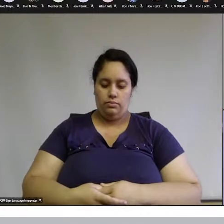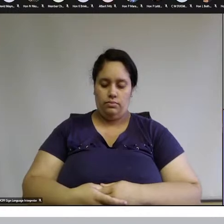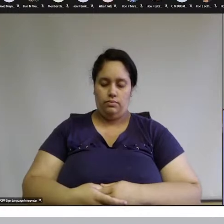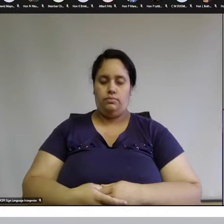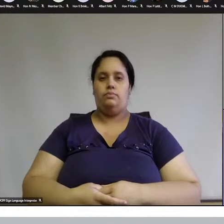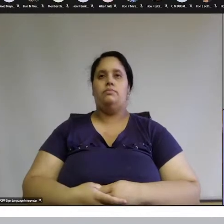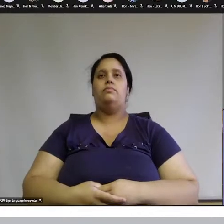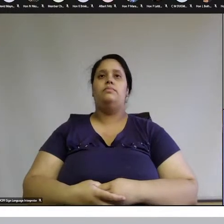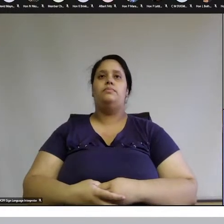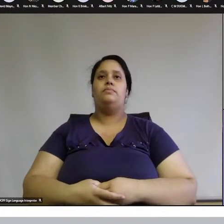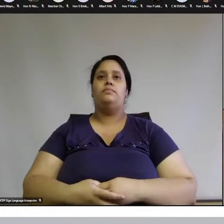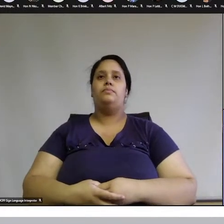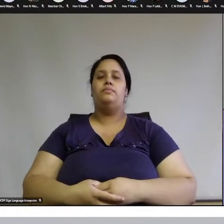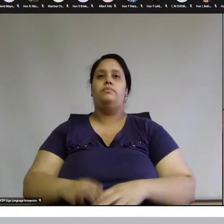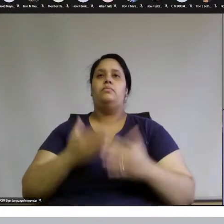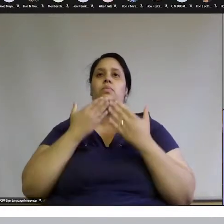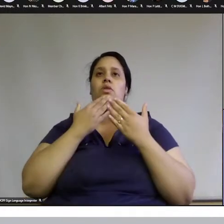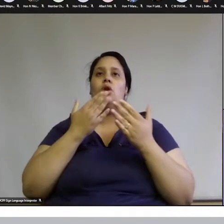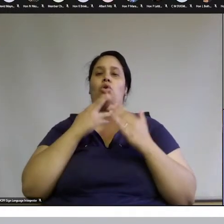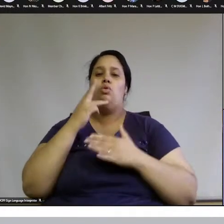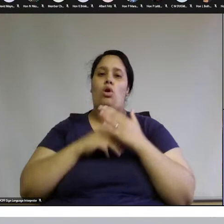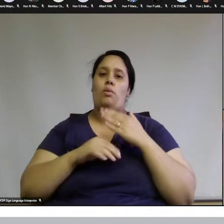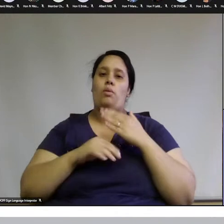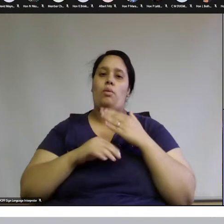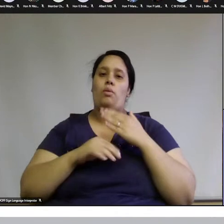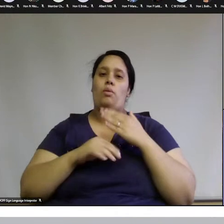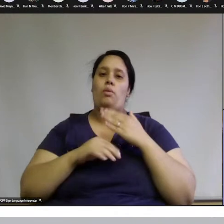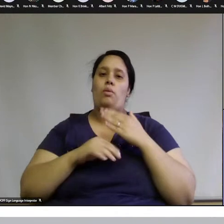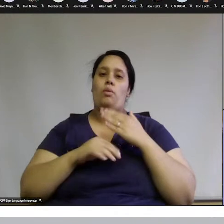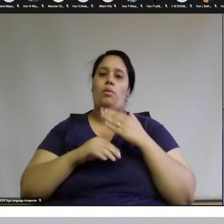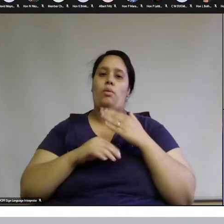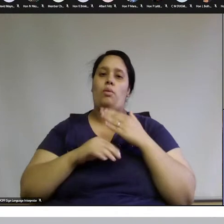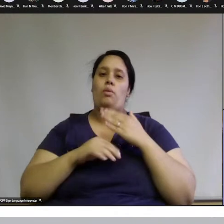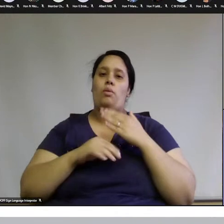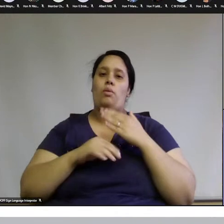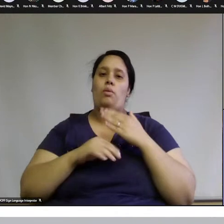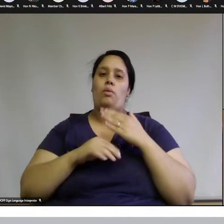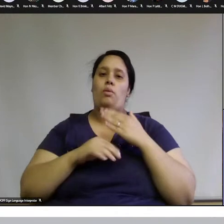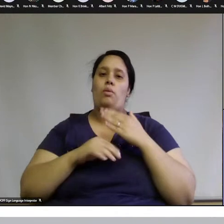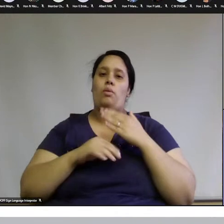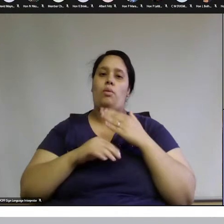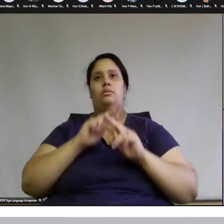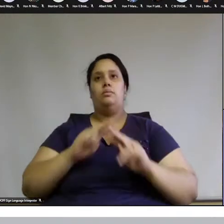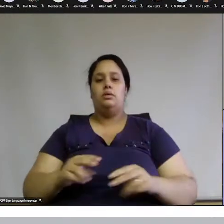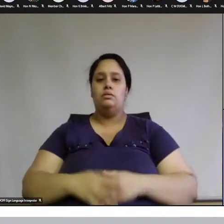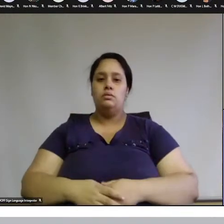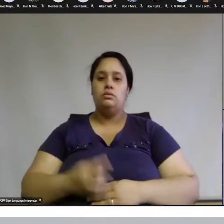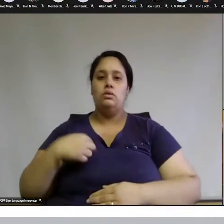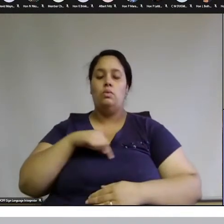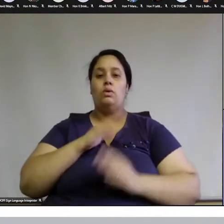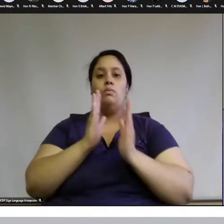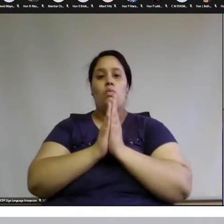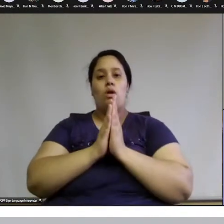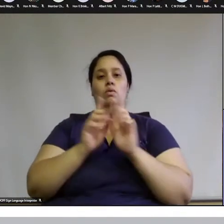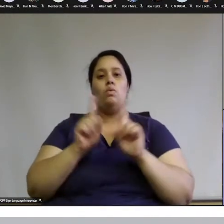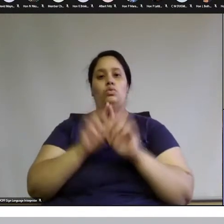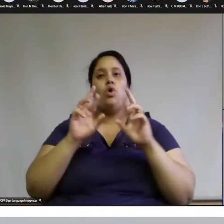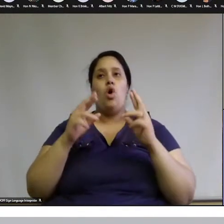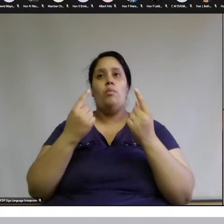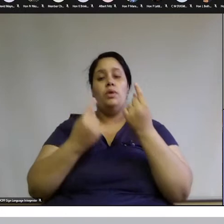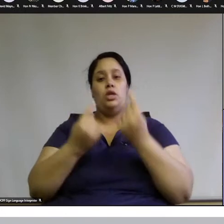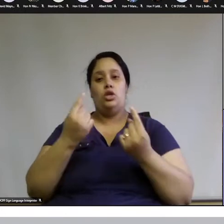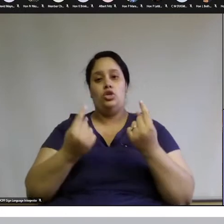Thank you, honorable members. May their souls rest in peace. So we pray, and hopefully every one of